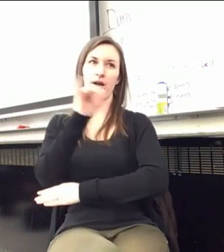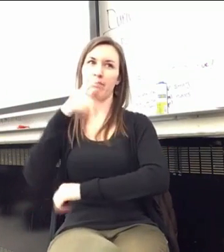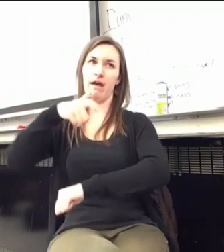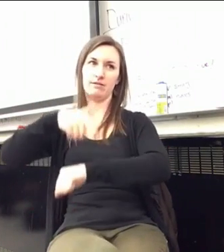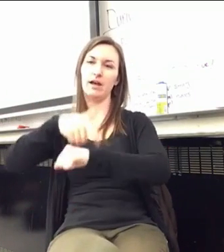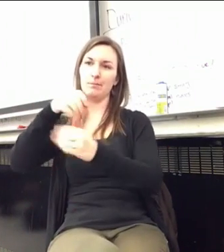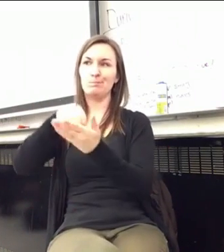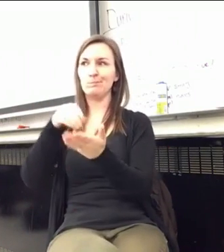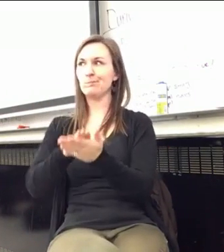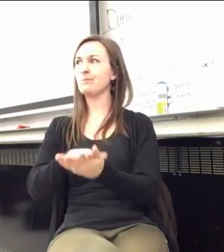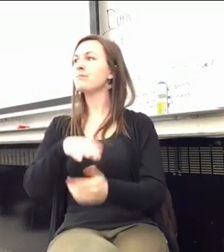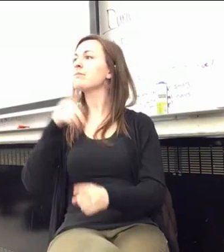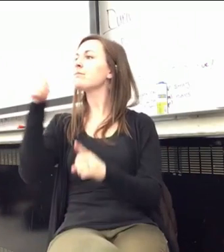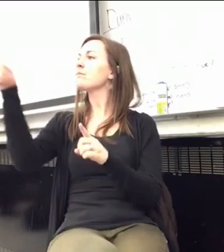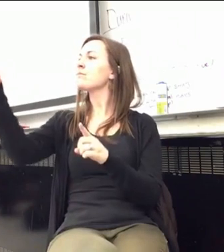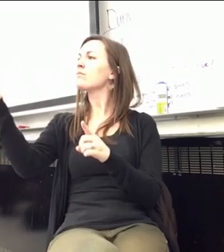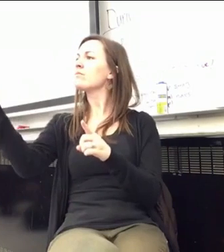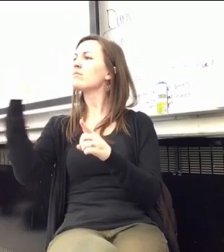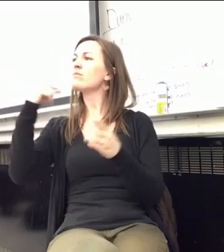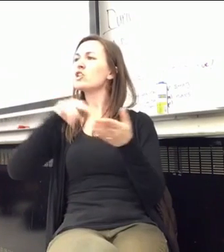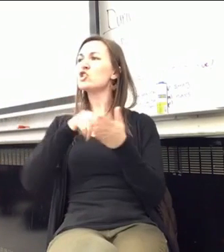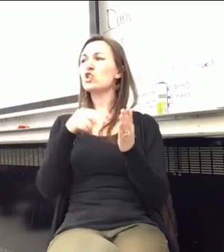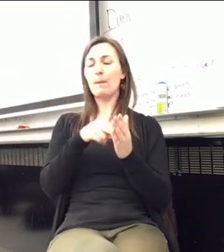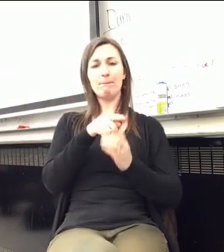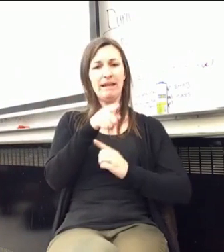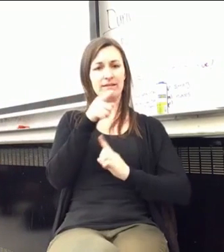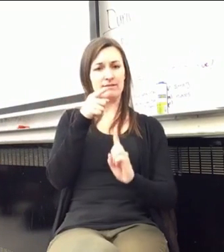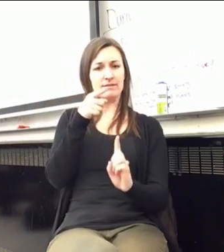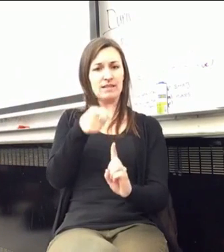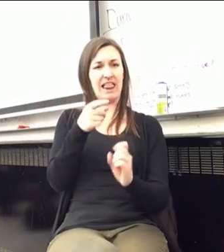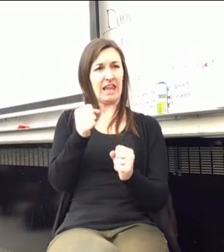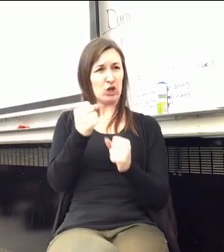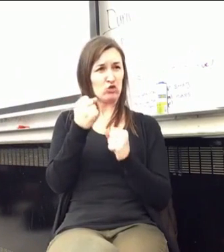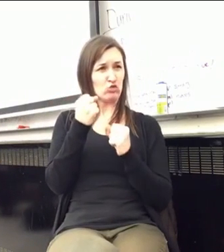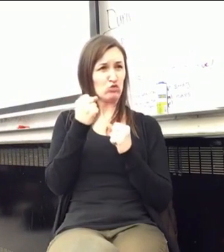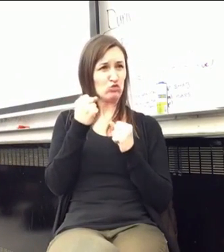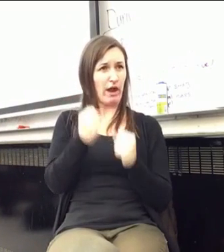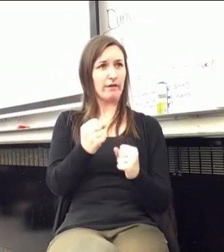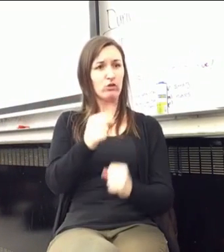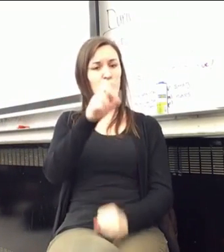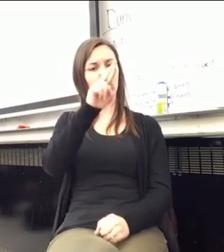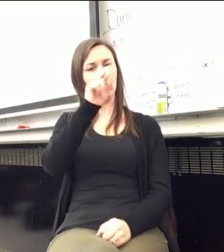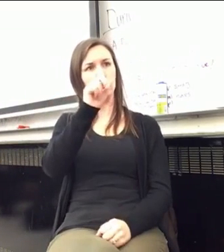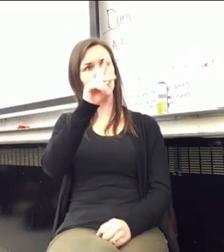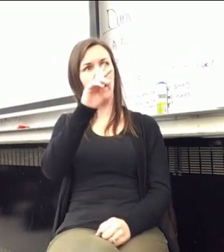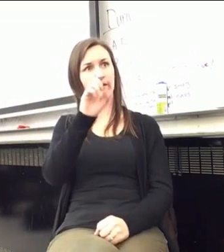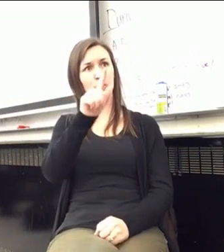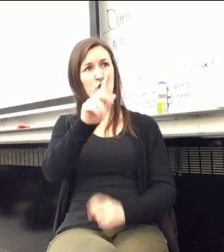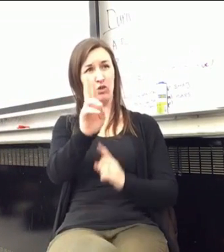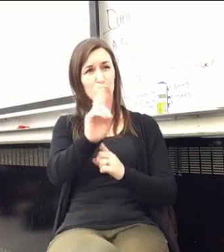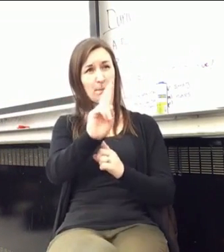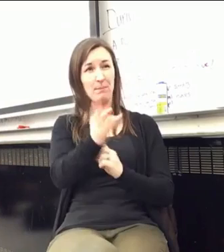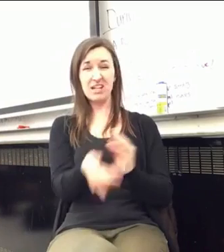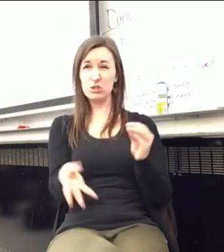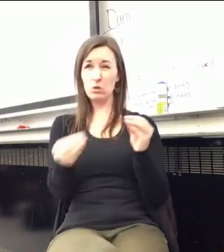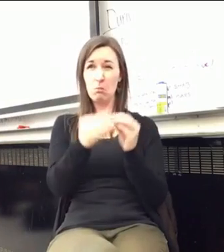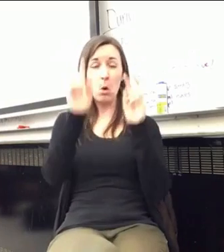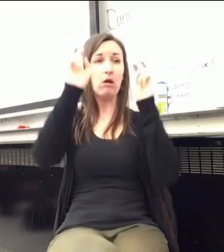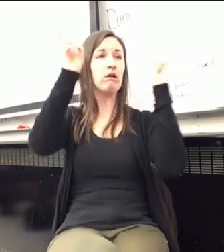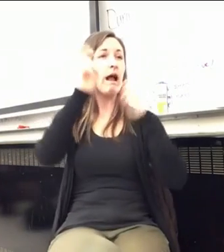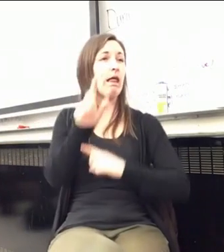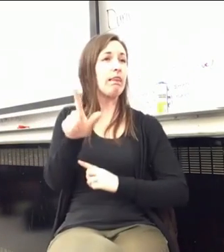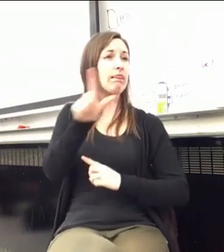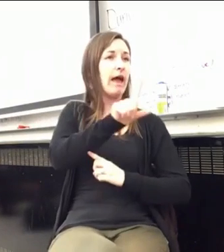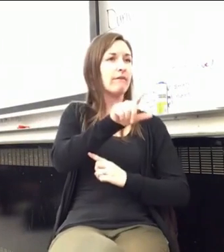Yes? So you're saying that the radical Republicans were more left, right? More what? More left. At this